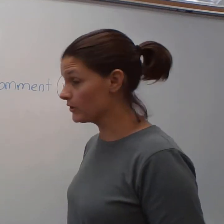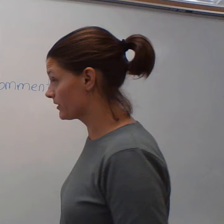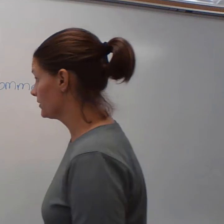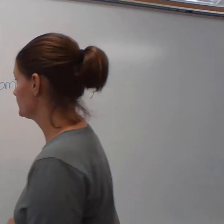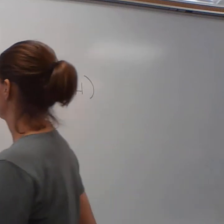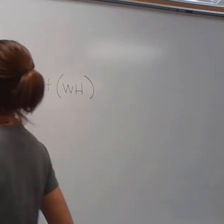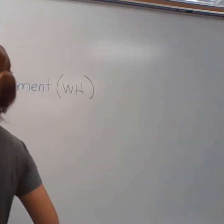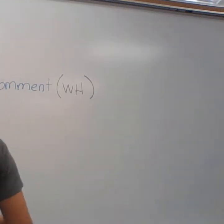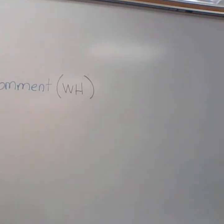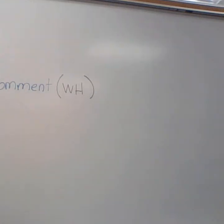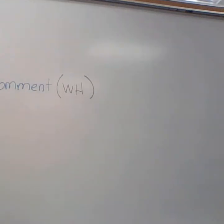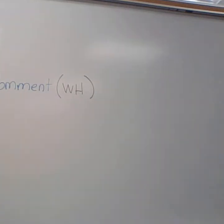further,